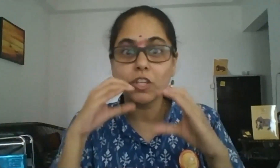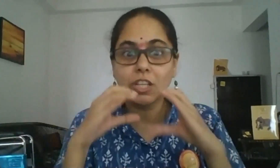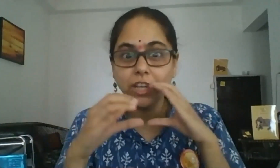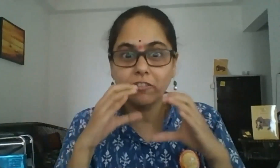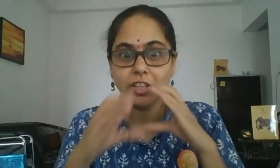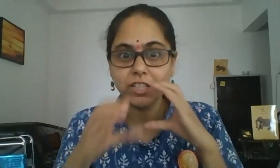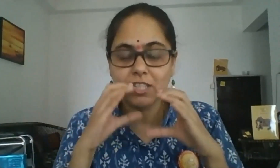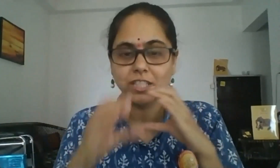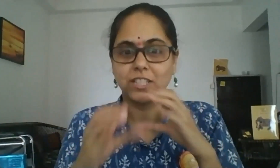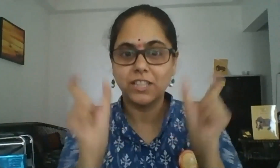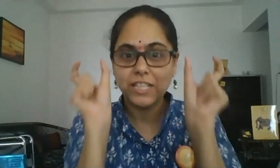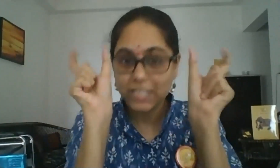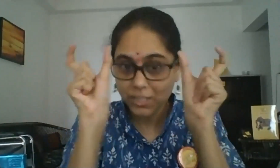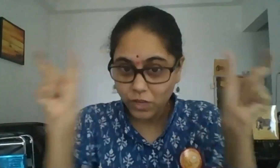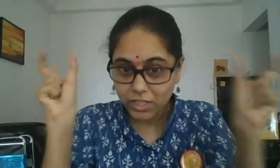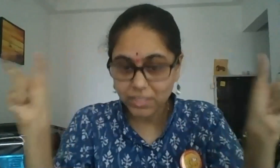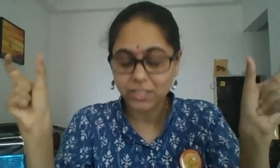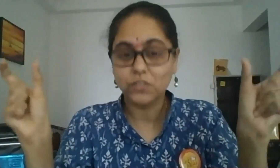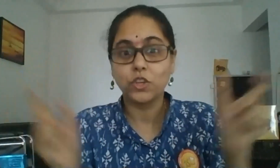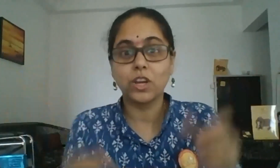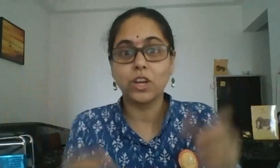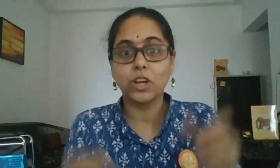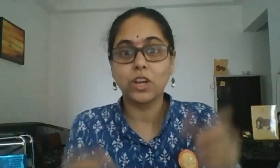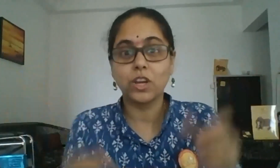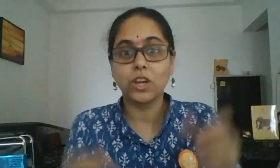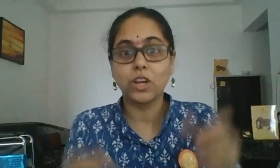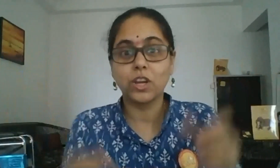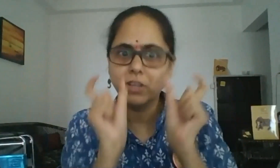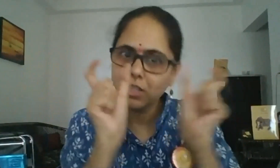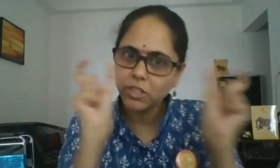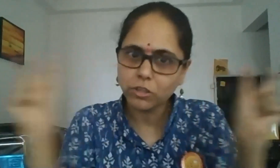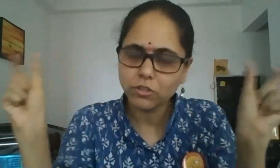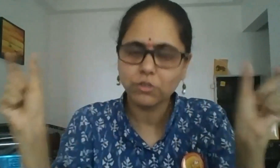learning words. This is words. So you are a lot of words also today.